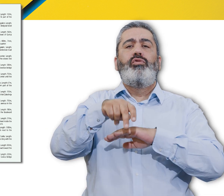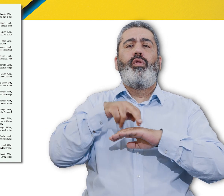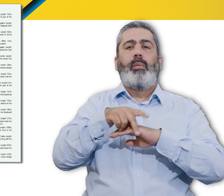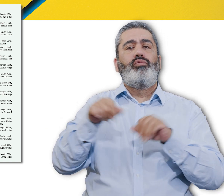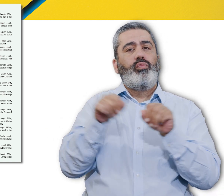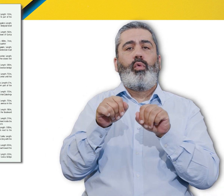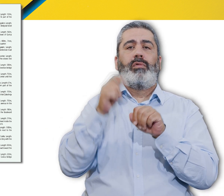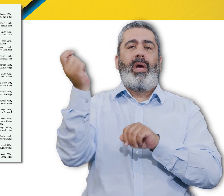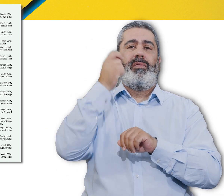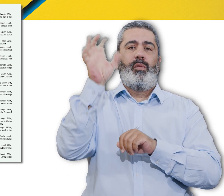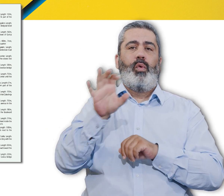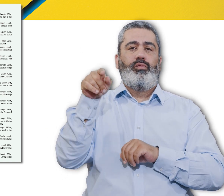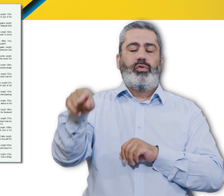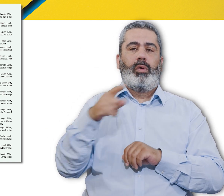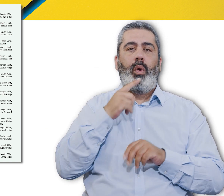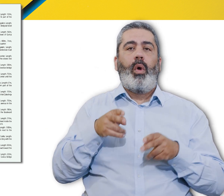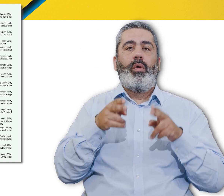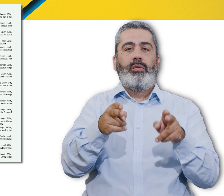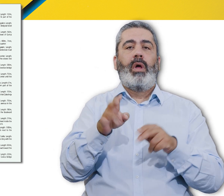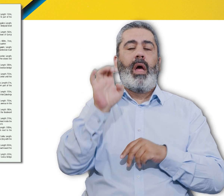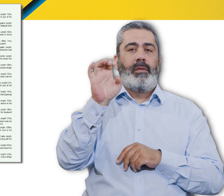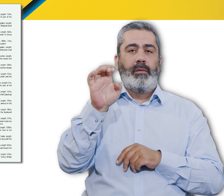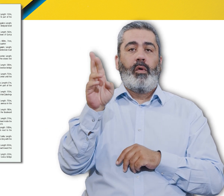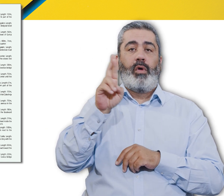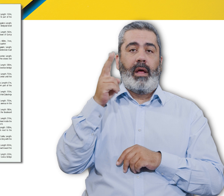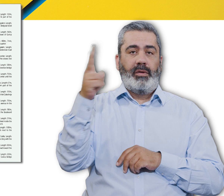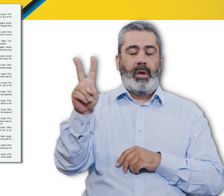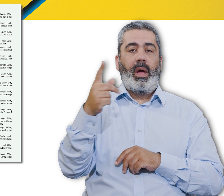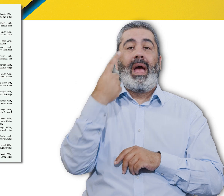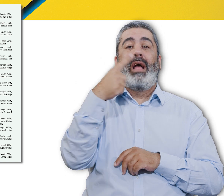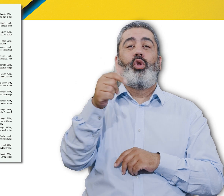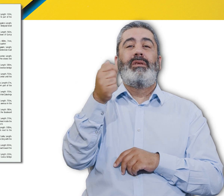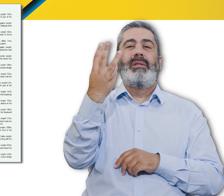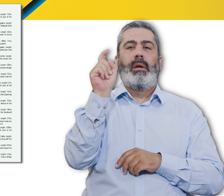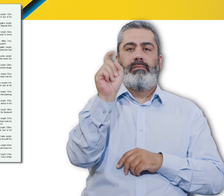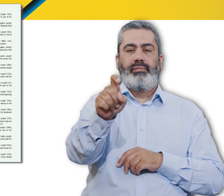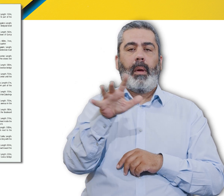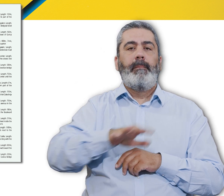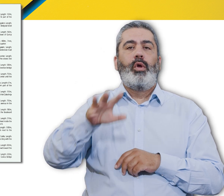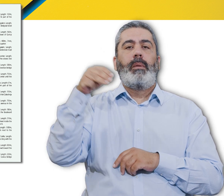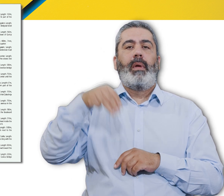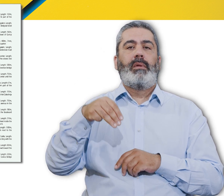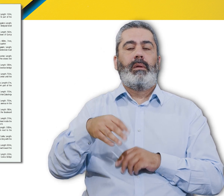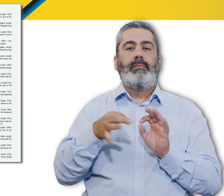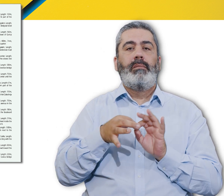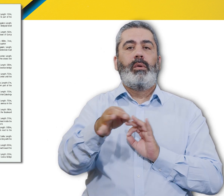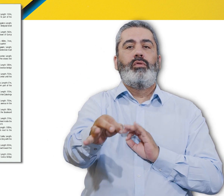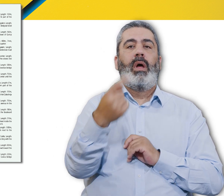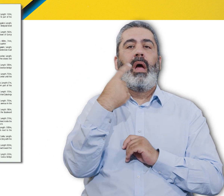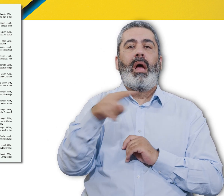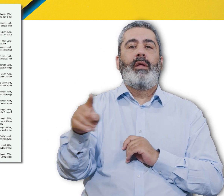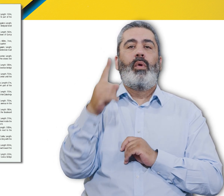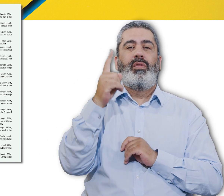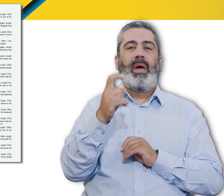in buffer zone, close to Ethnographic Museum. Andhra Devrosia Street number 163,